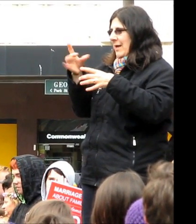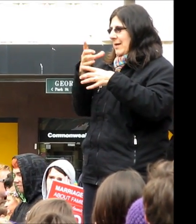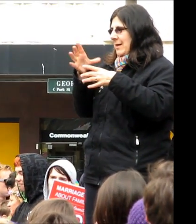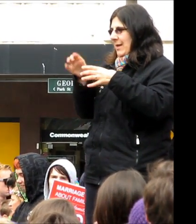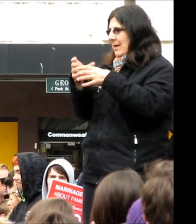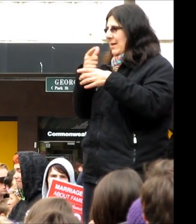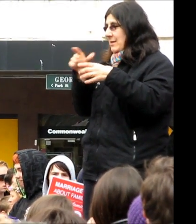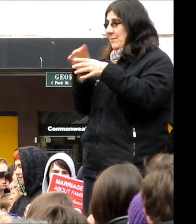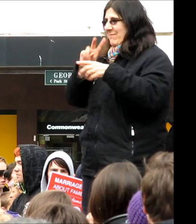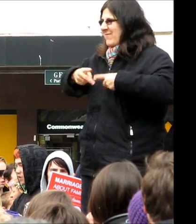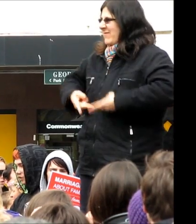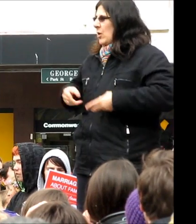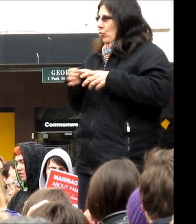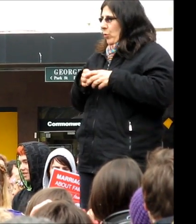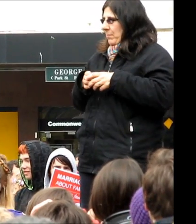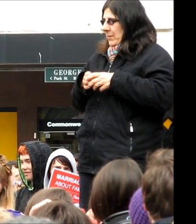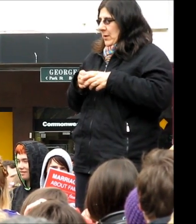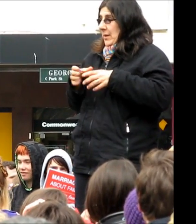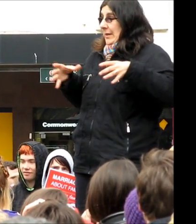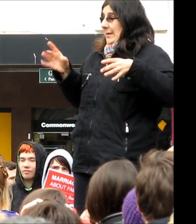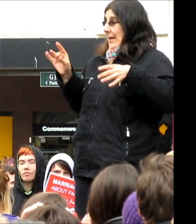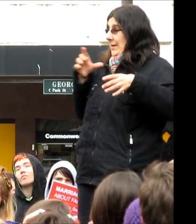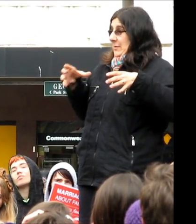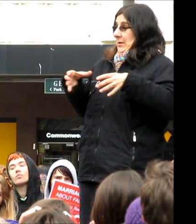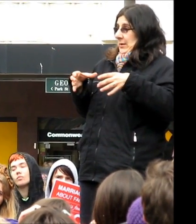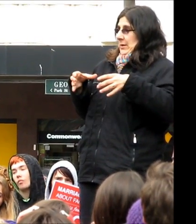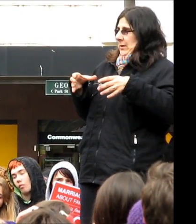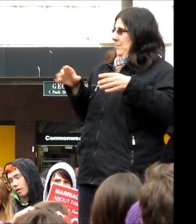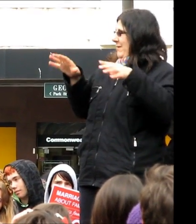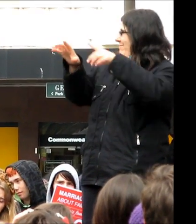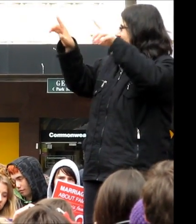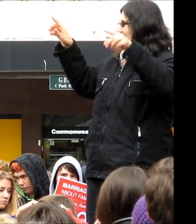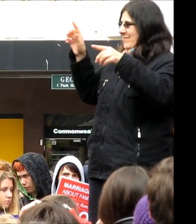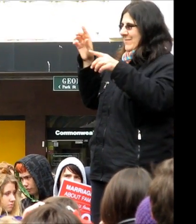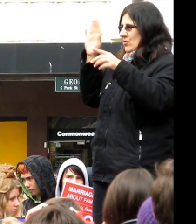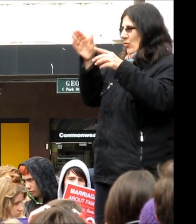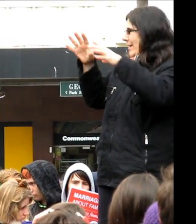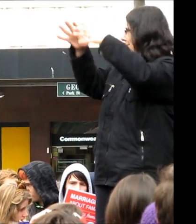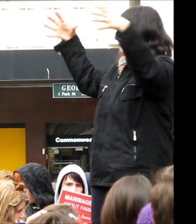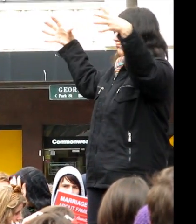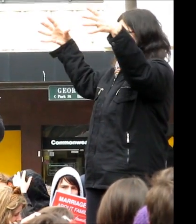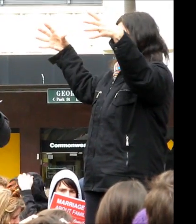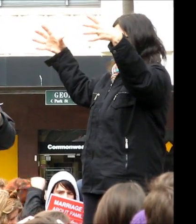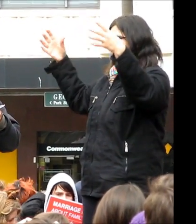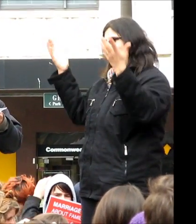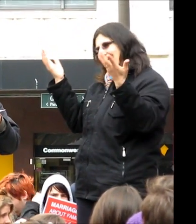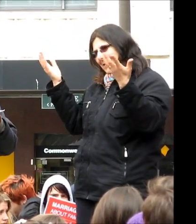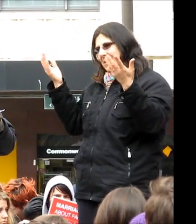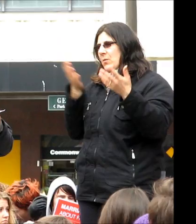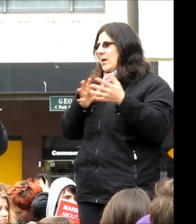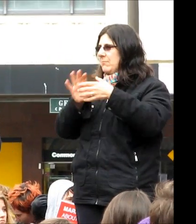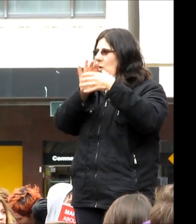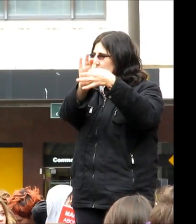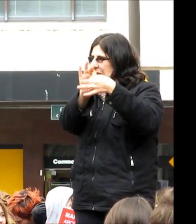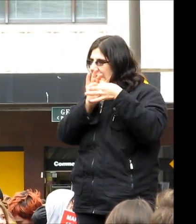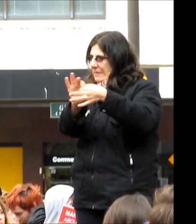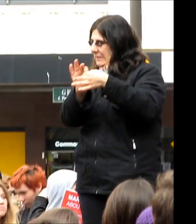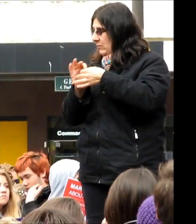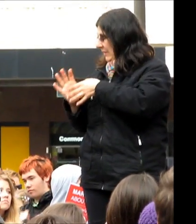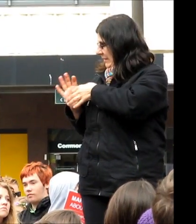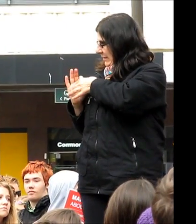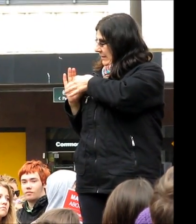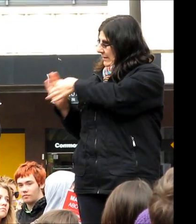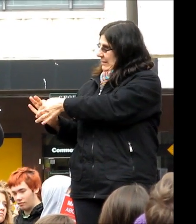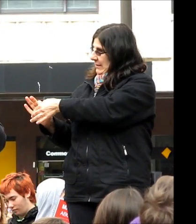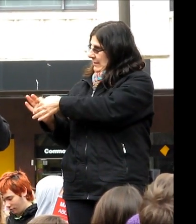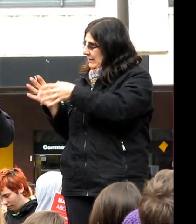many examples and stories that prove the fact that we need more allies. And we